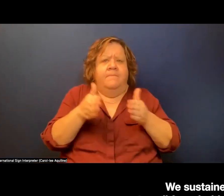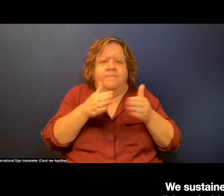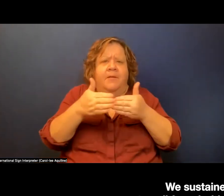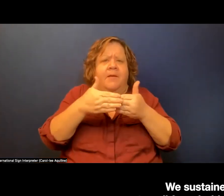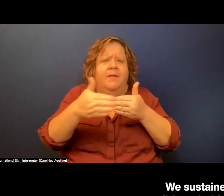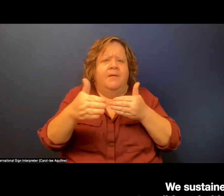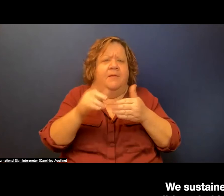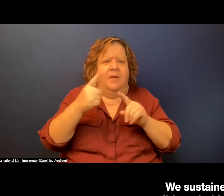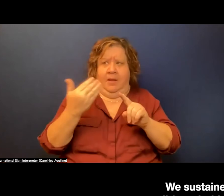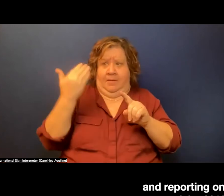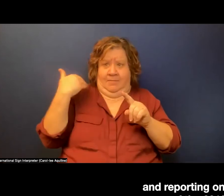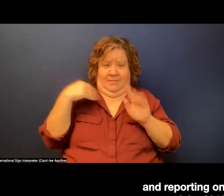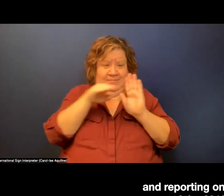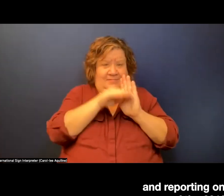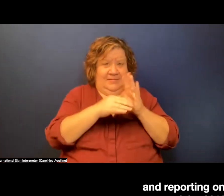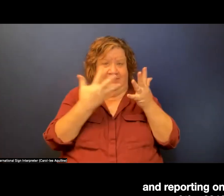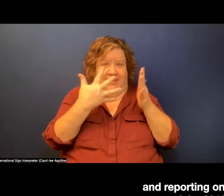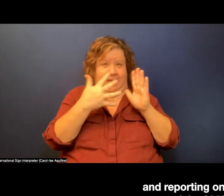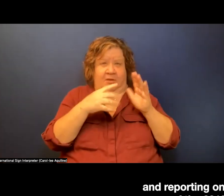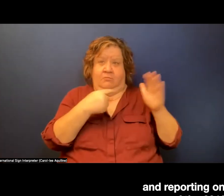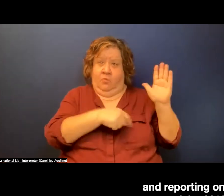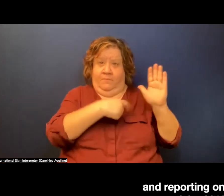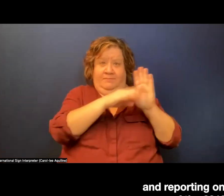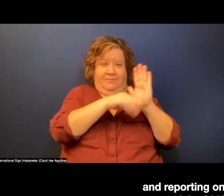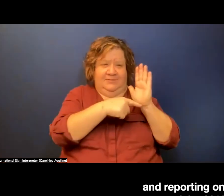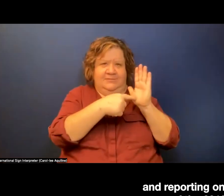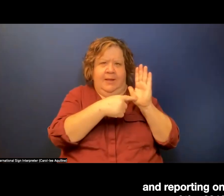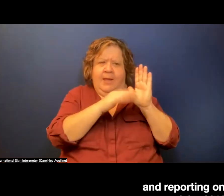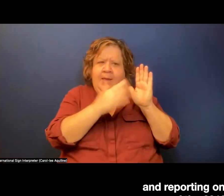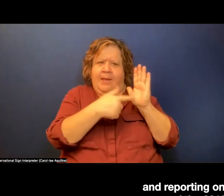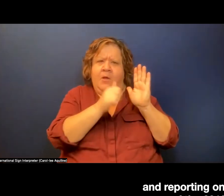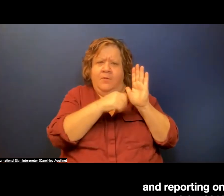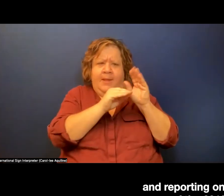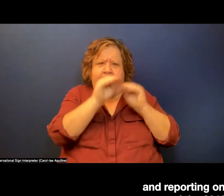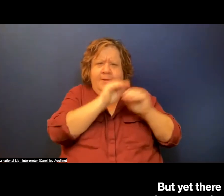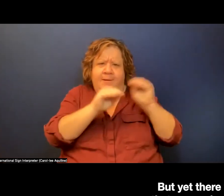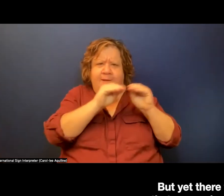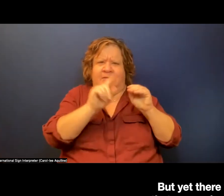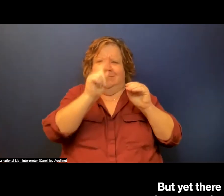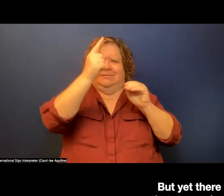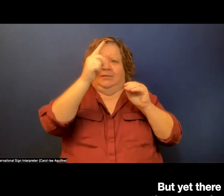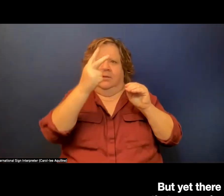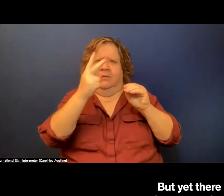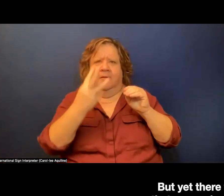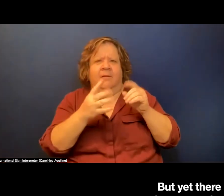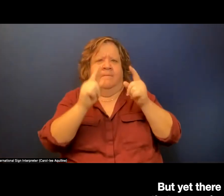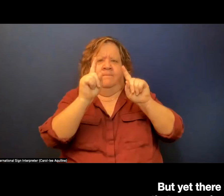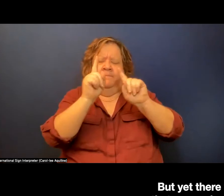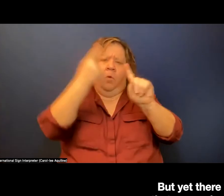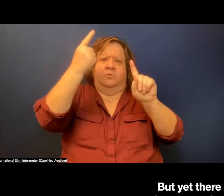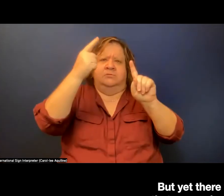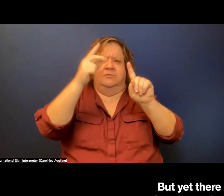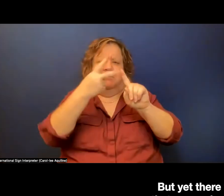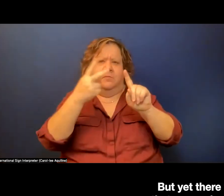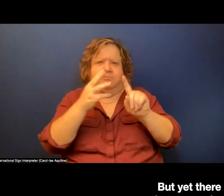for prioritization, monitoring, and reporting on the implementation of the 2018 commitment. But yet, there